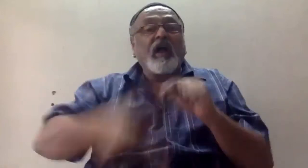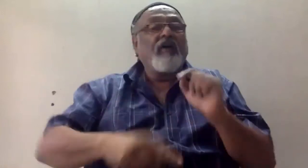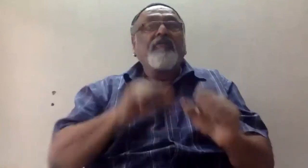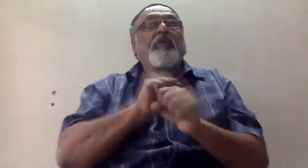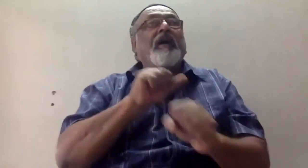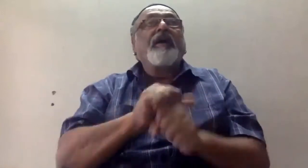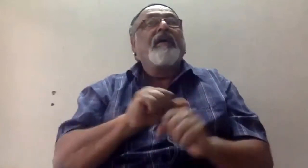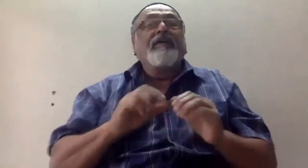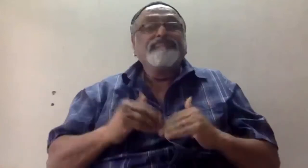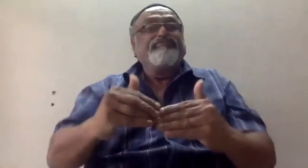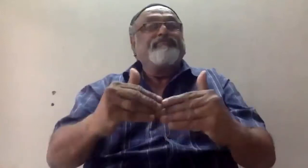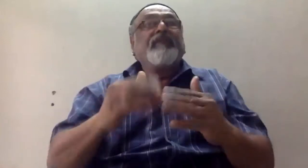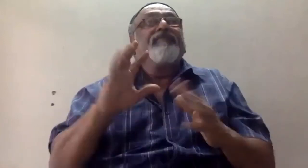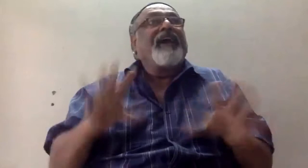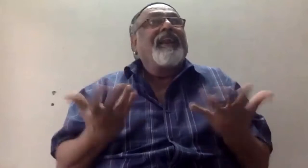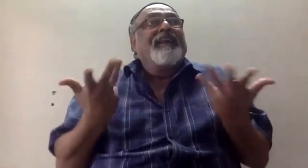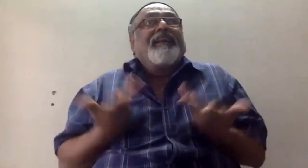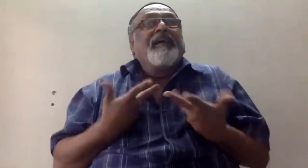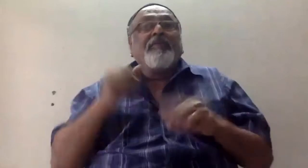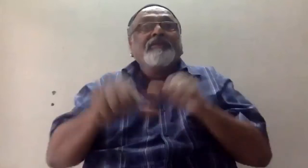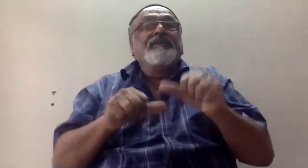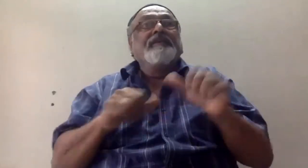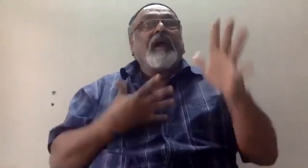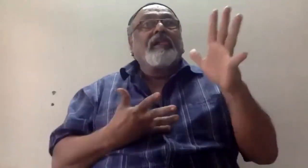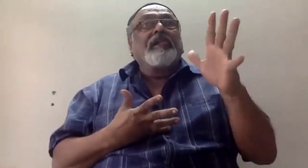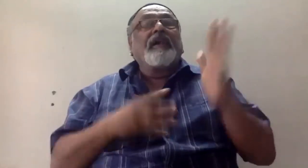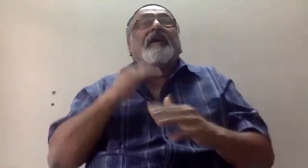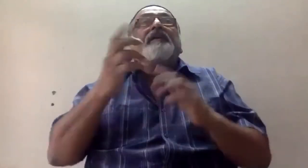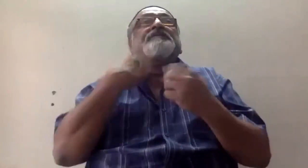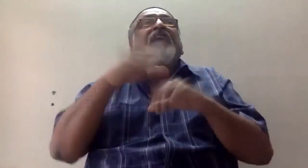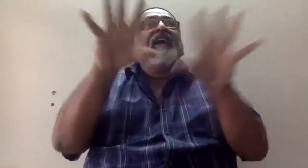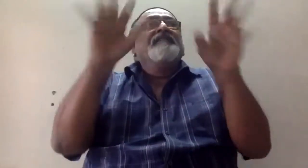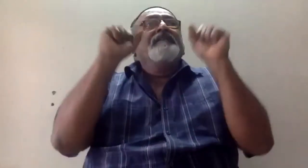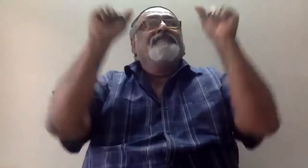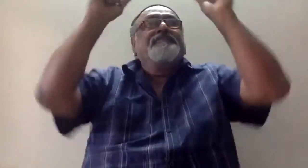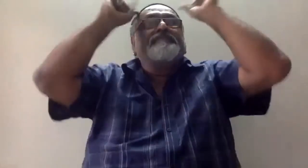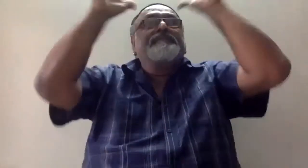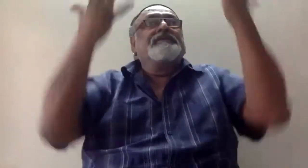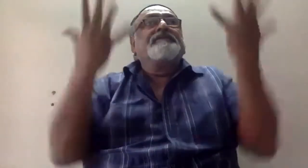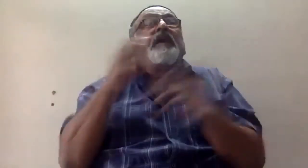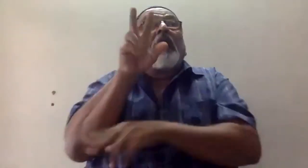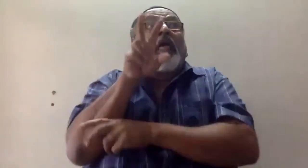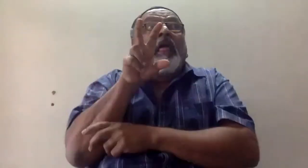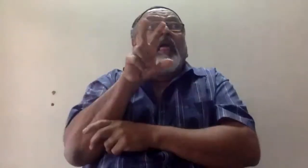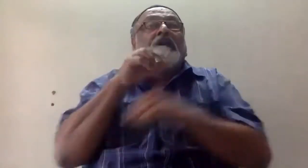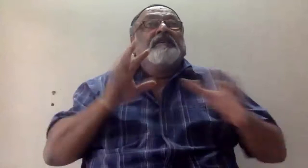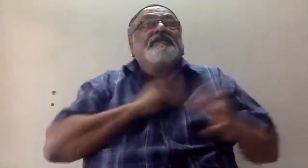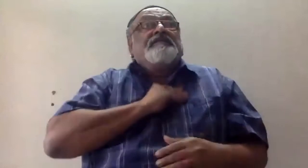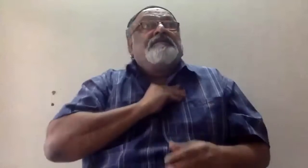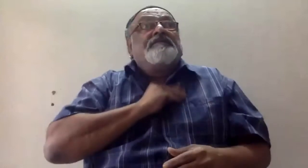system or process where the person doesn't understand any question. He is just full of fear. Imagine persons with